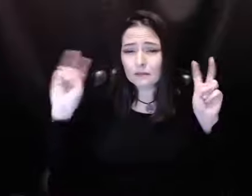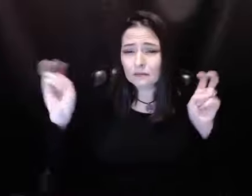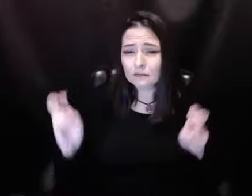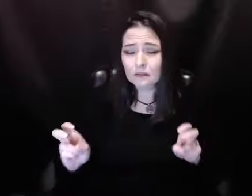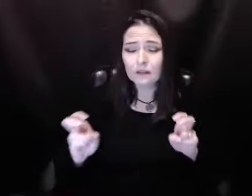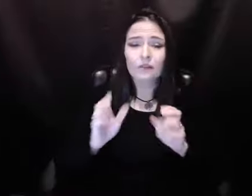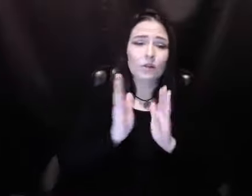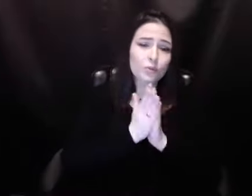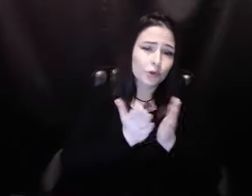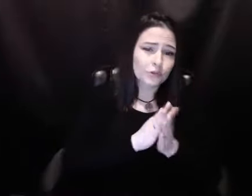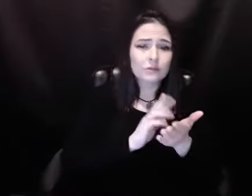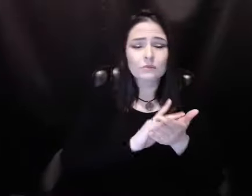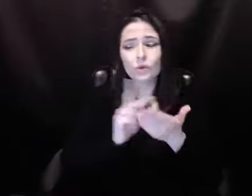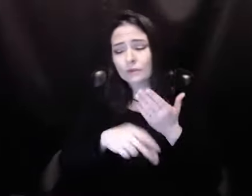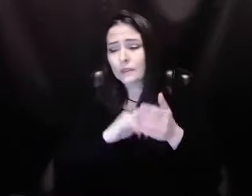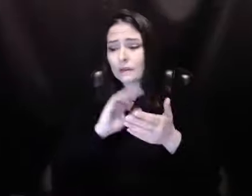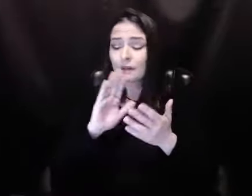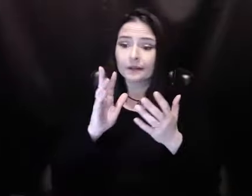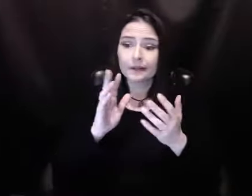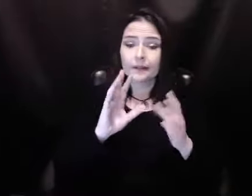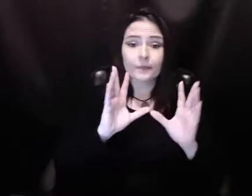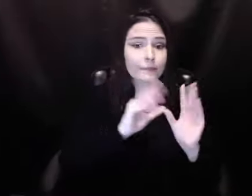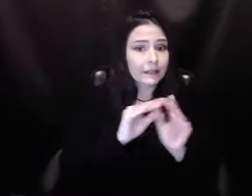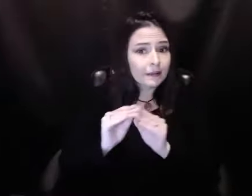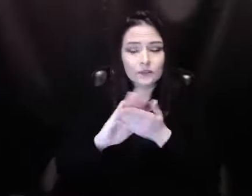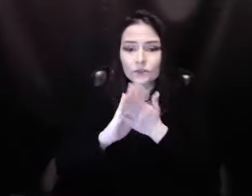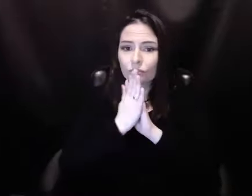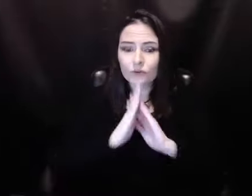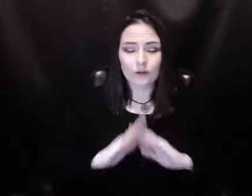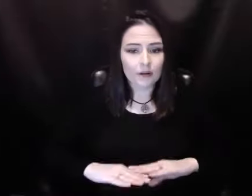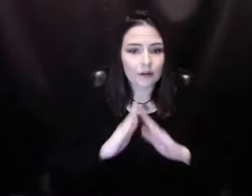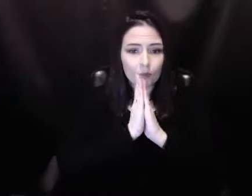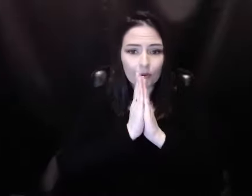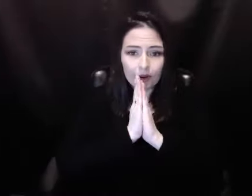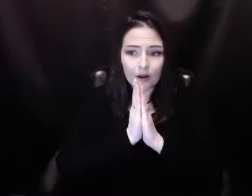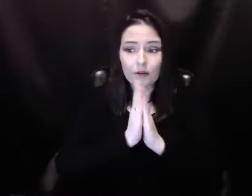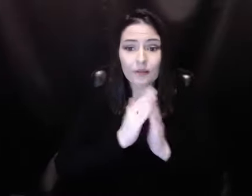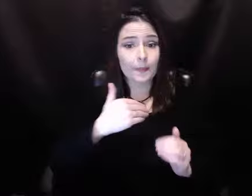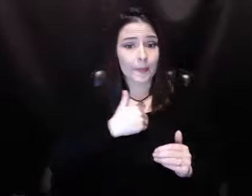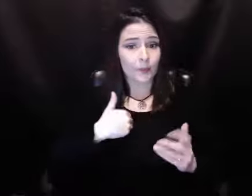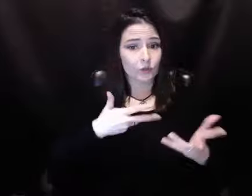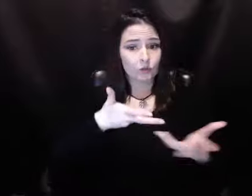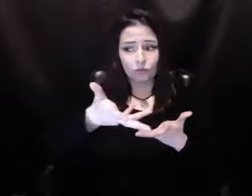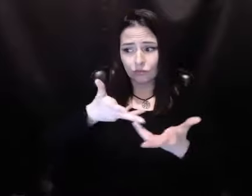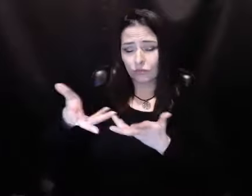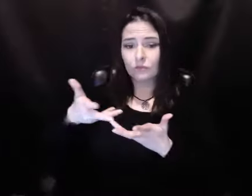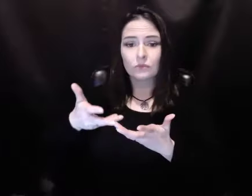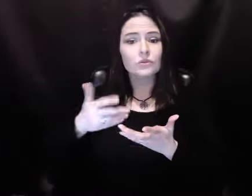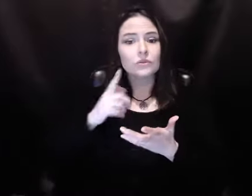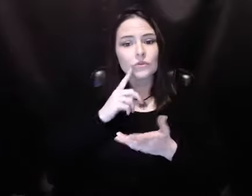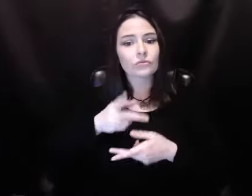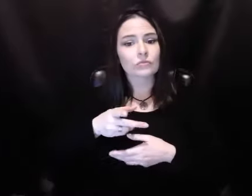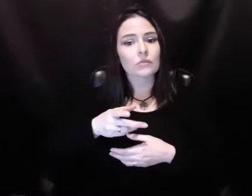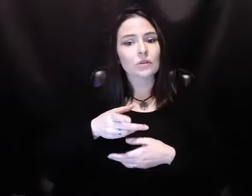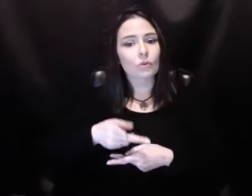forever because I am a human being and I will make mistakes. The only thing is now I know how to admit the exact